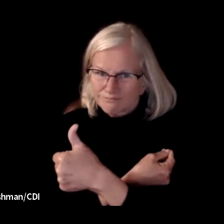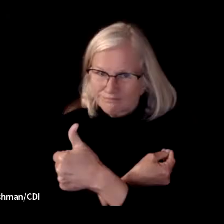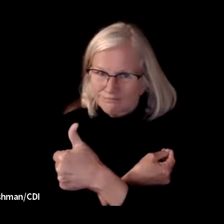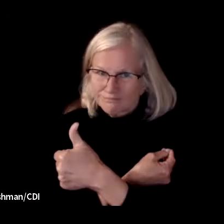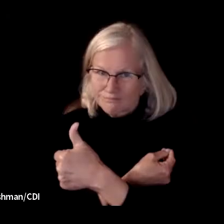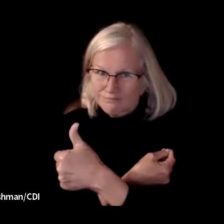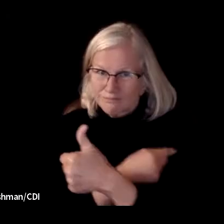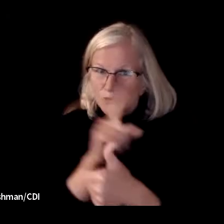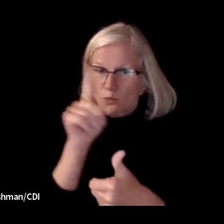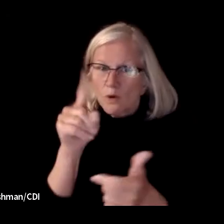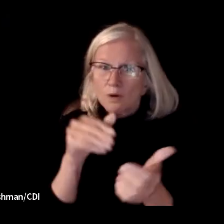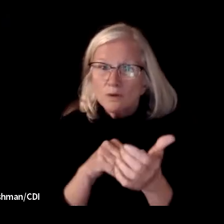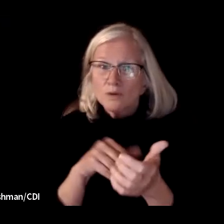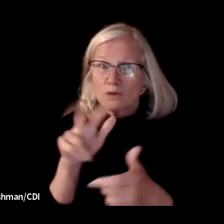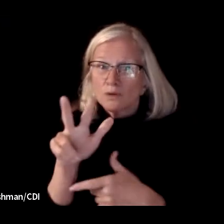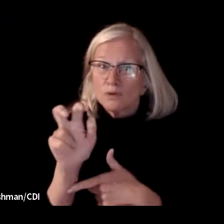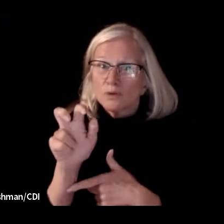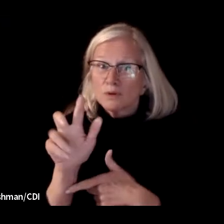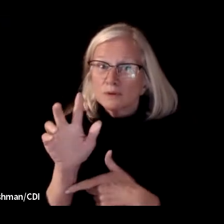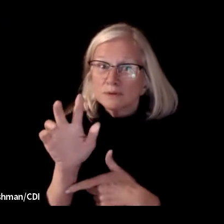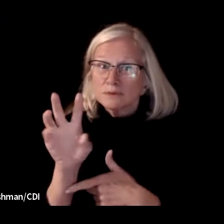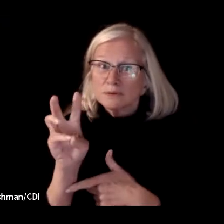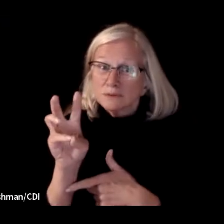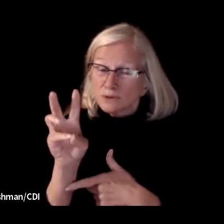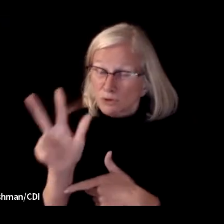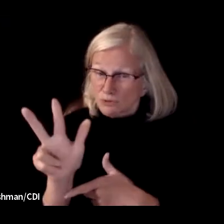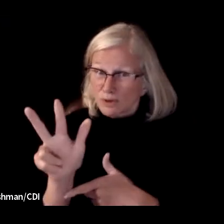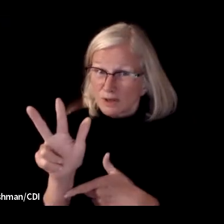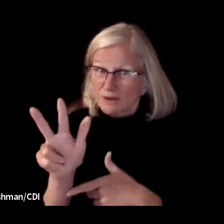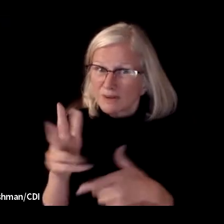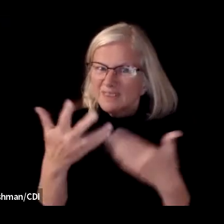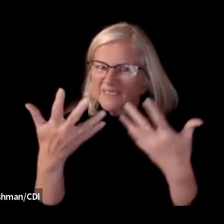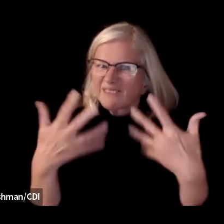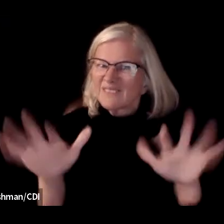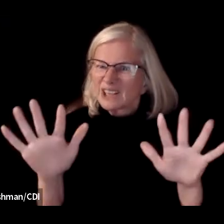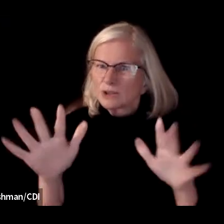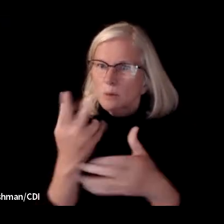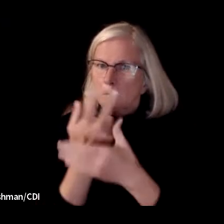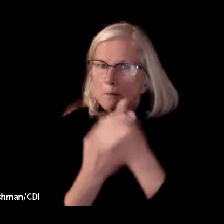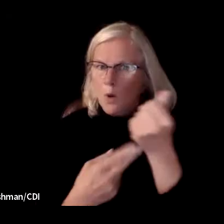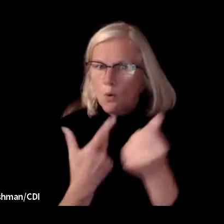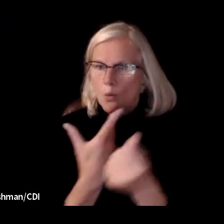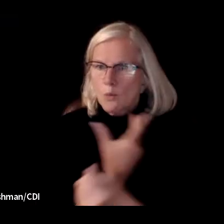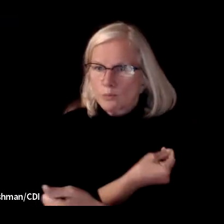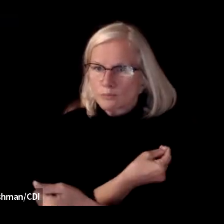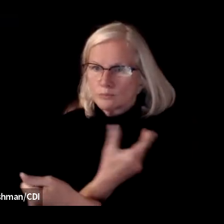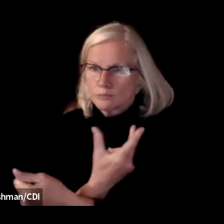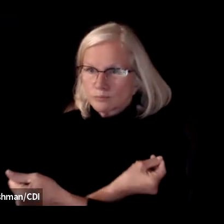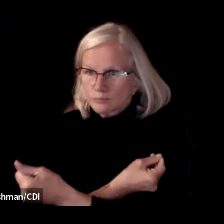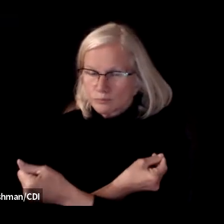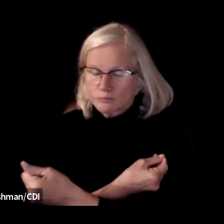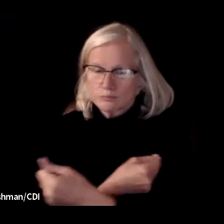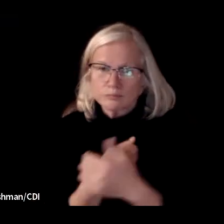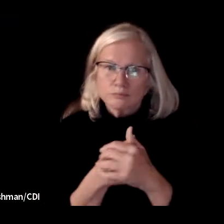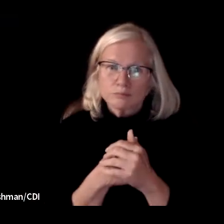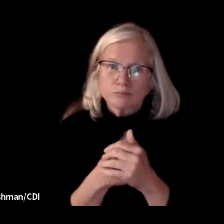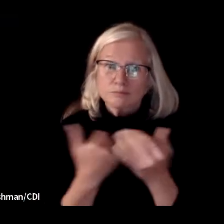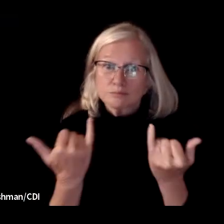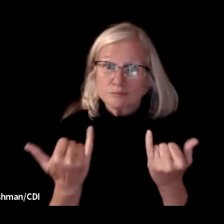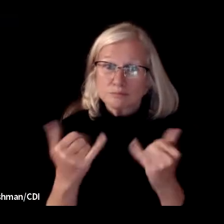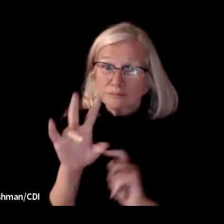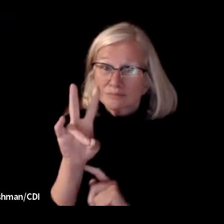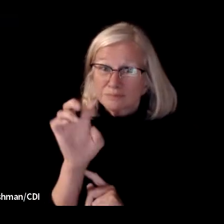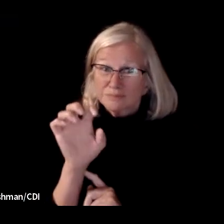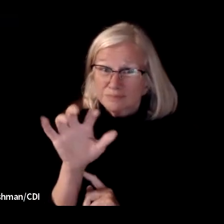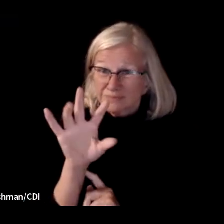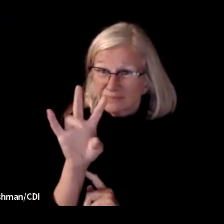1,653 completed their vaccination series. We now have 73.7% of Minnesotans over the age